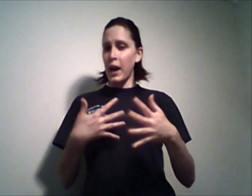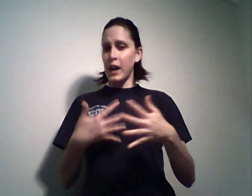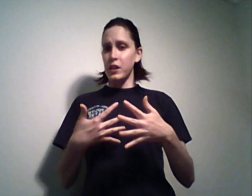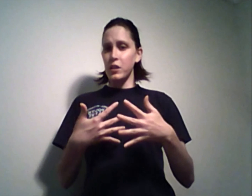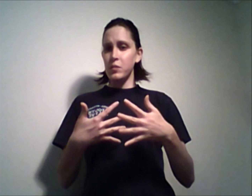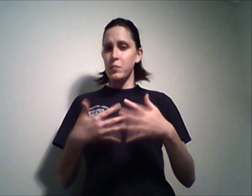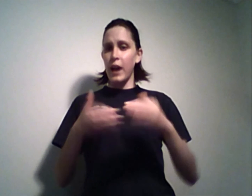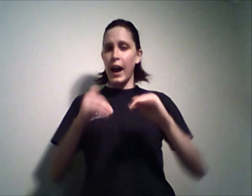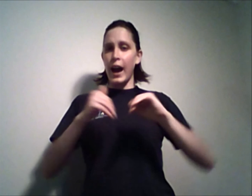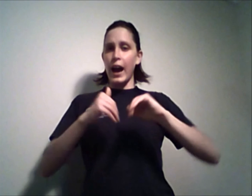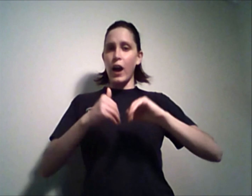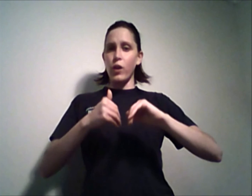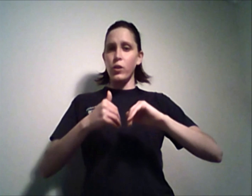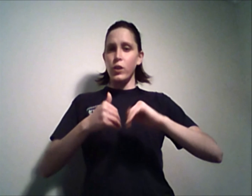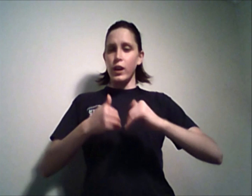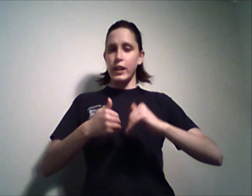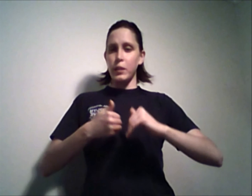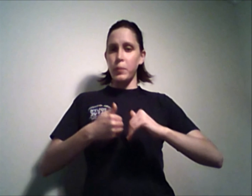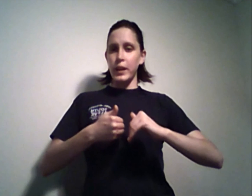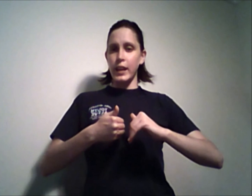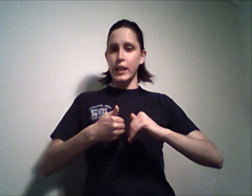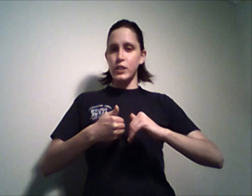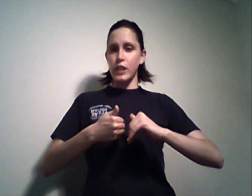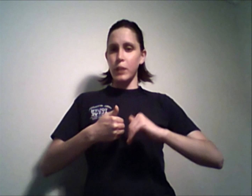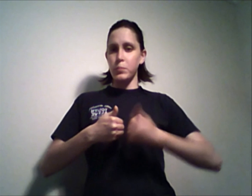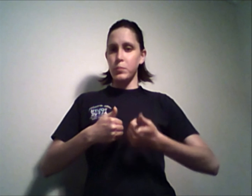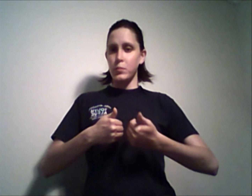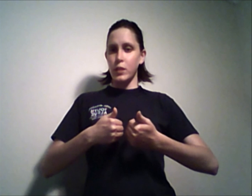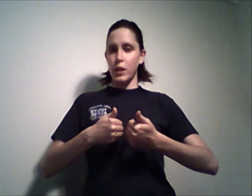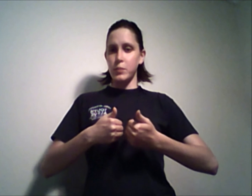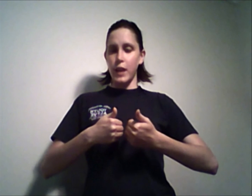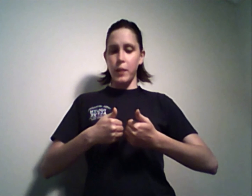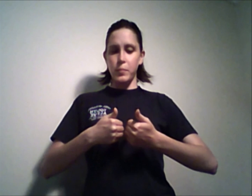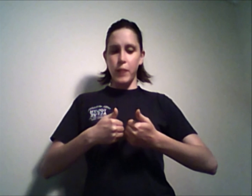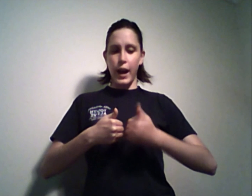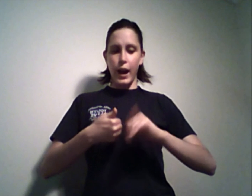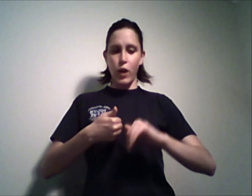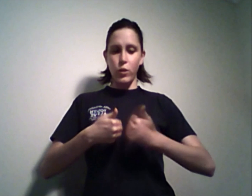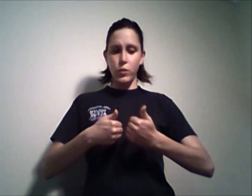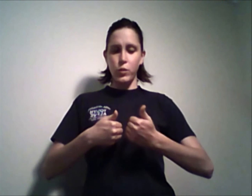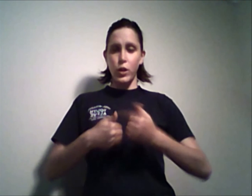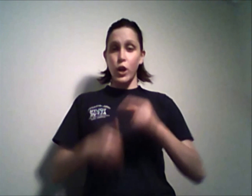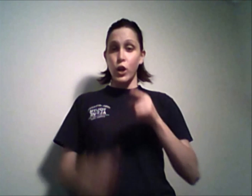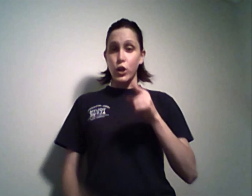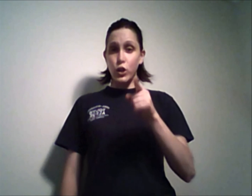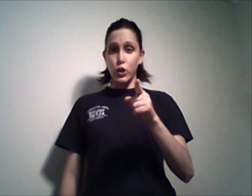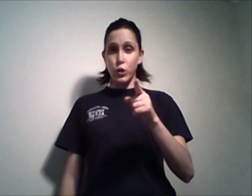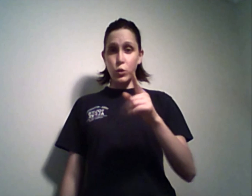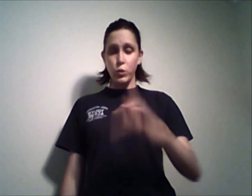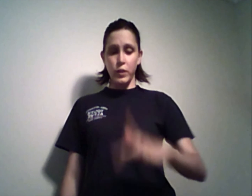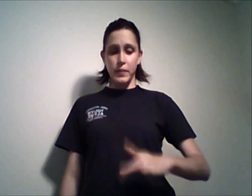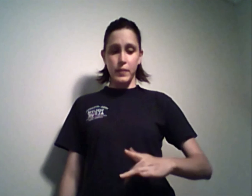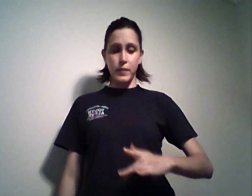matter how, again, the bent hand shape comes up, how you